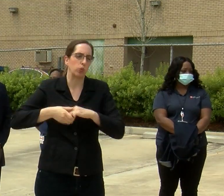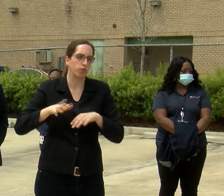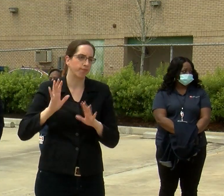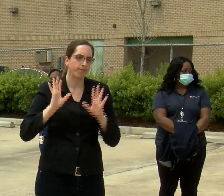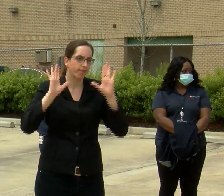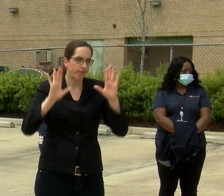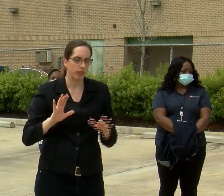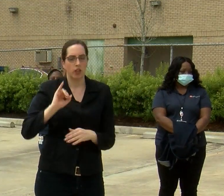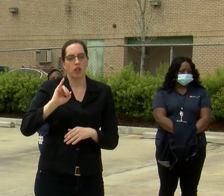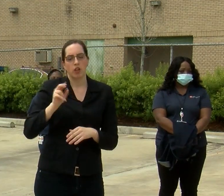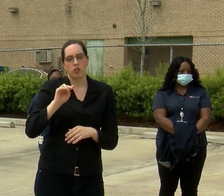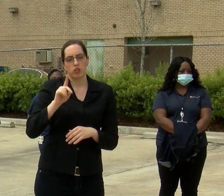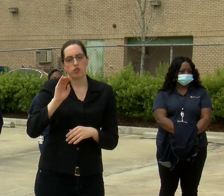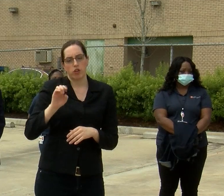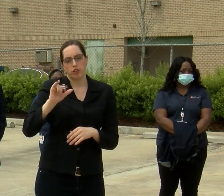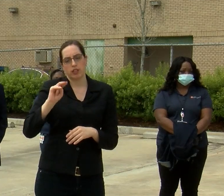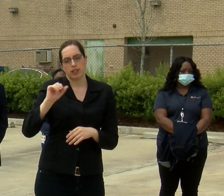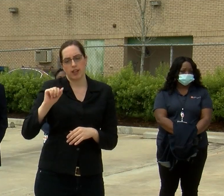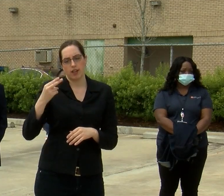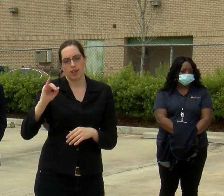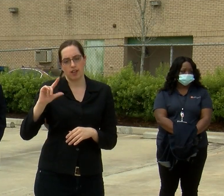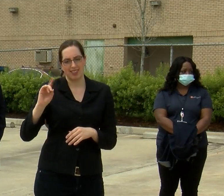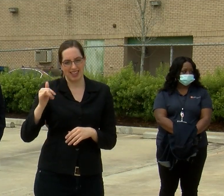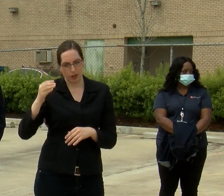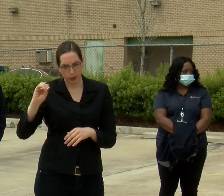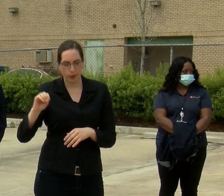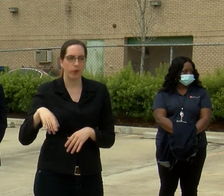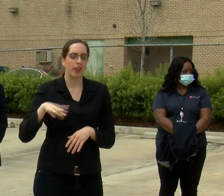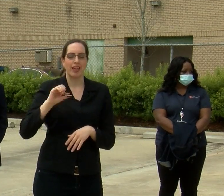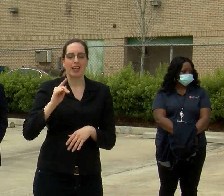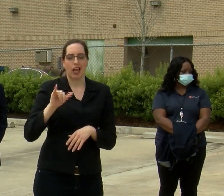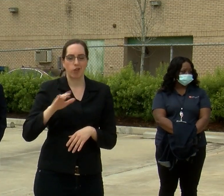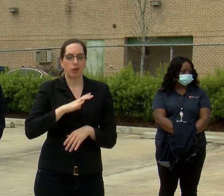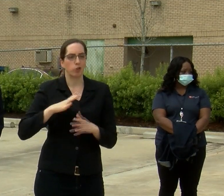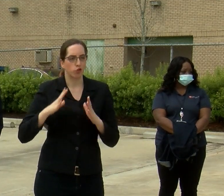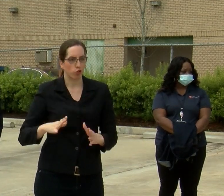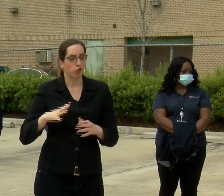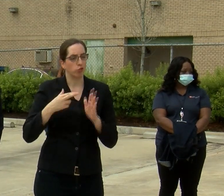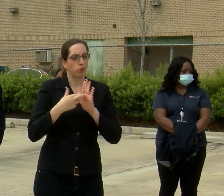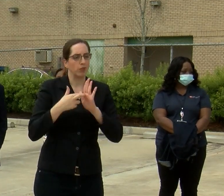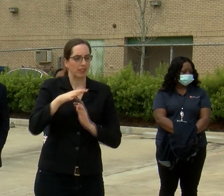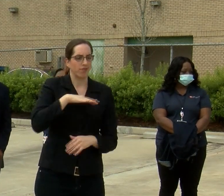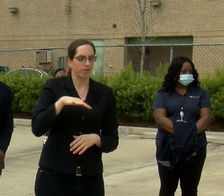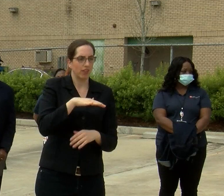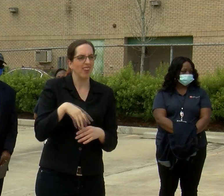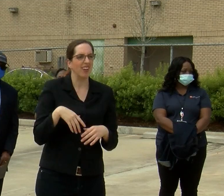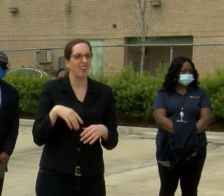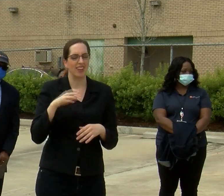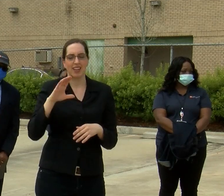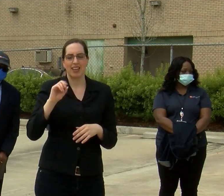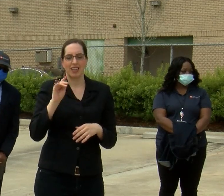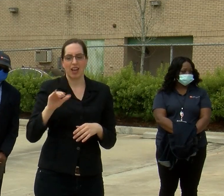city of Houston. Judge Lena Hidalgo, as well as the county commissioners, and representing this area is County